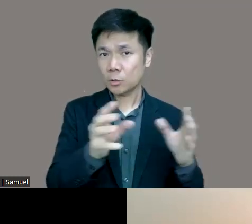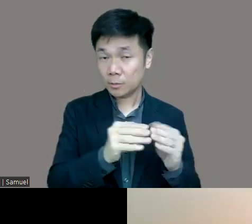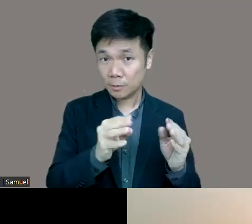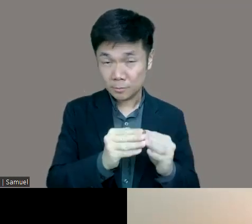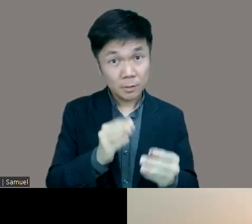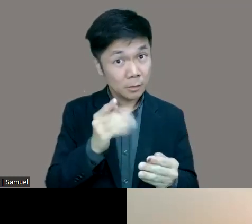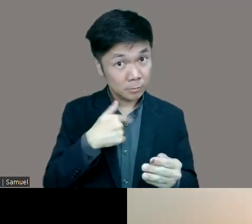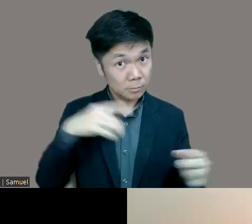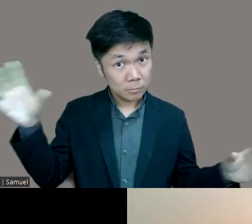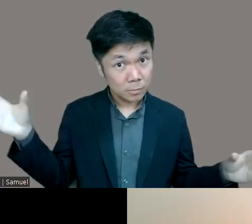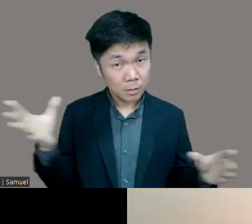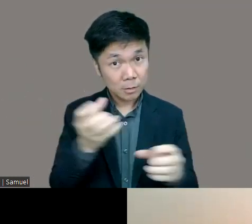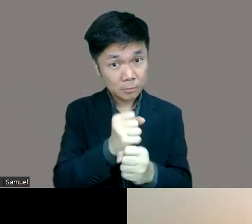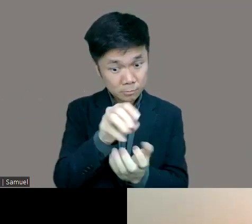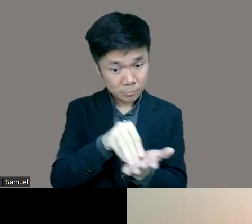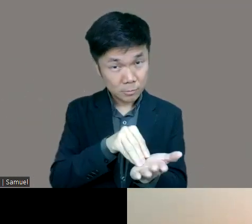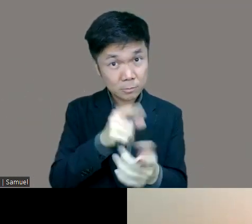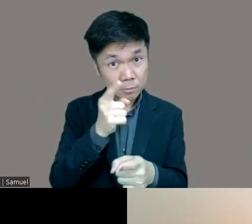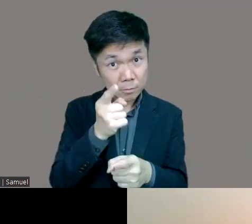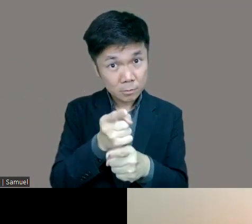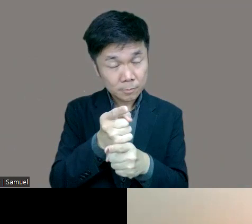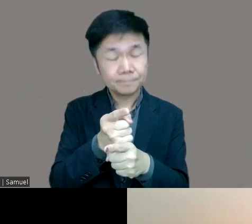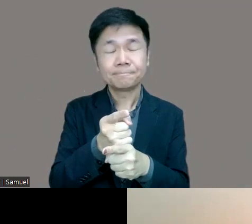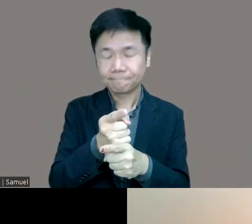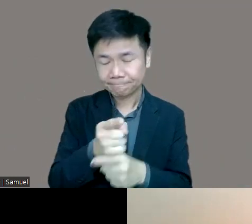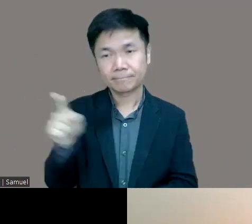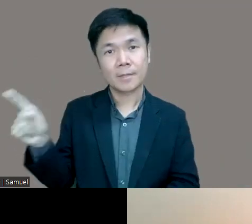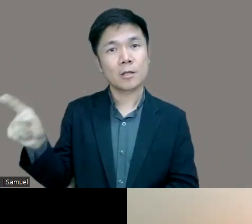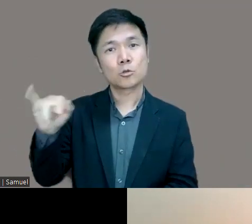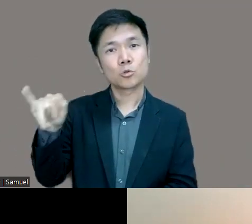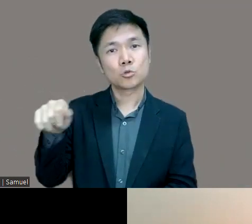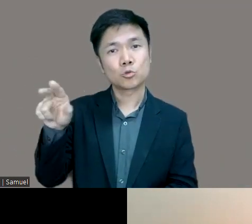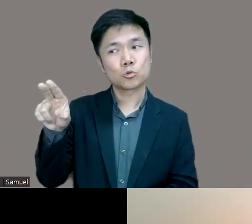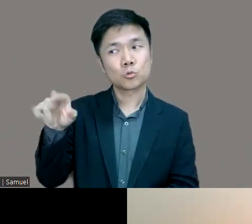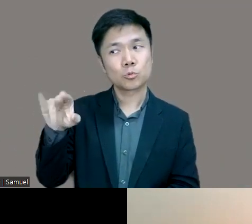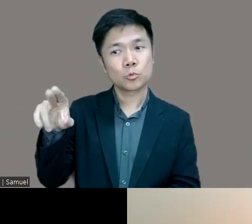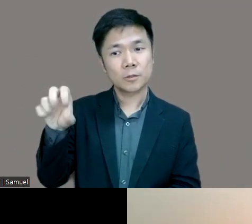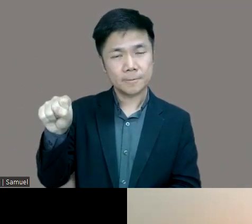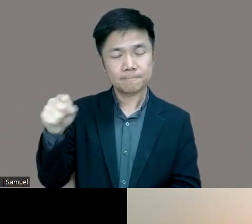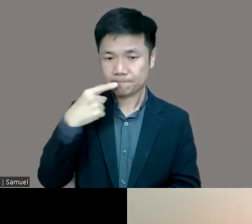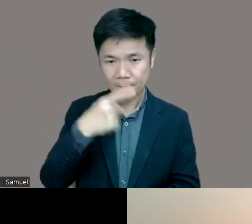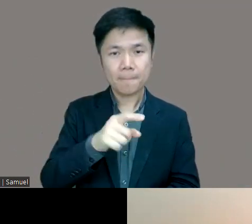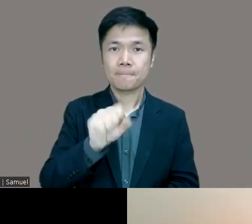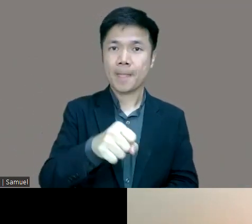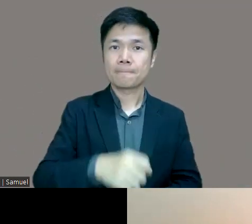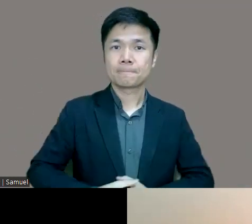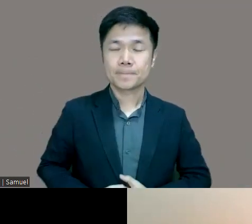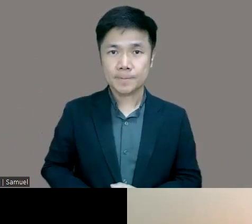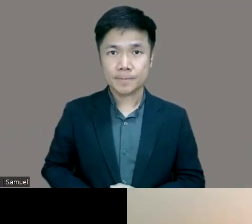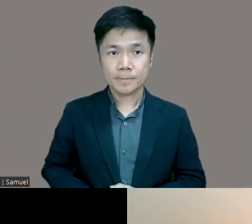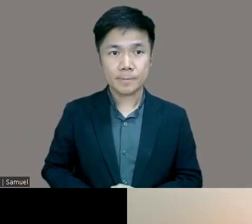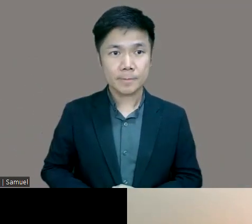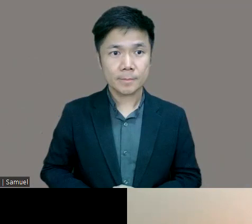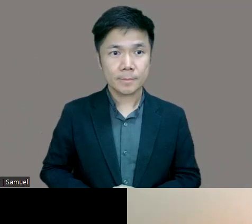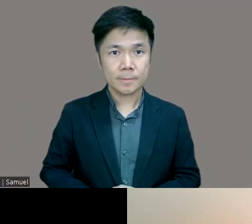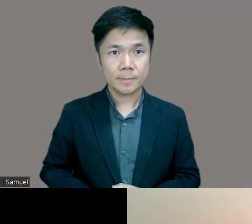your point? Exactly, you did well. Right. Thank you, Julia. So Absolutely. We will find, and I